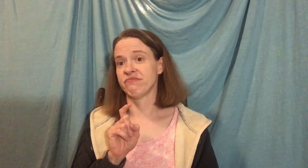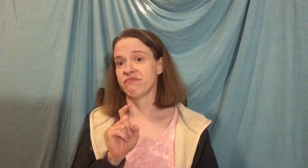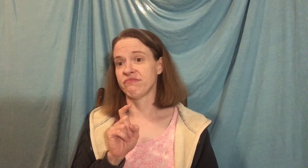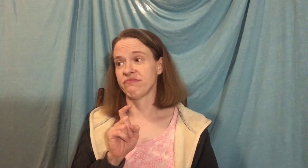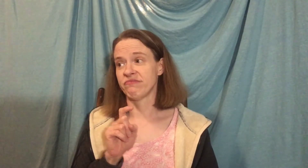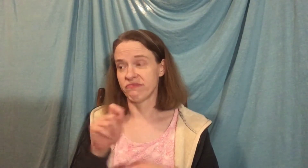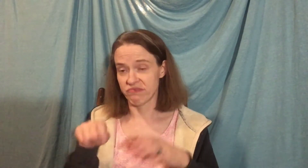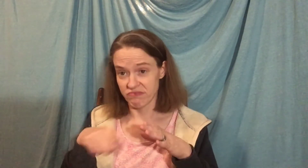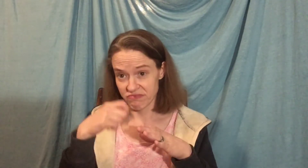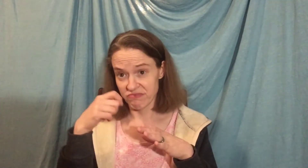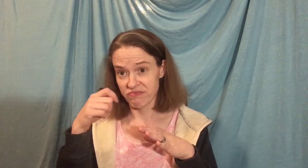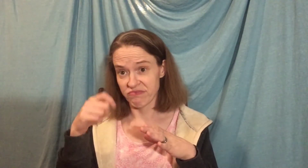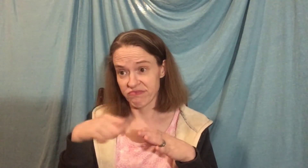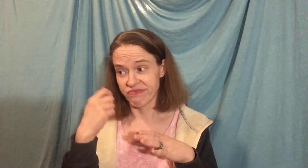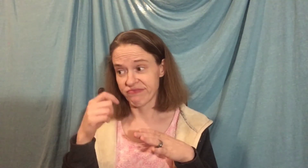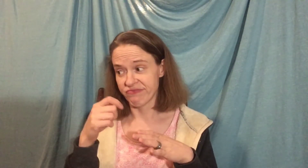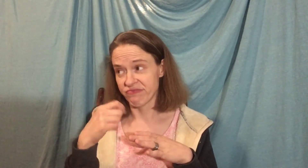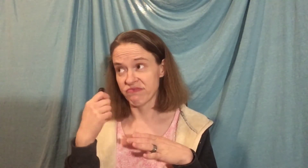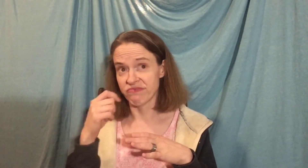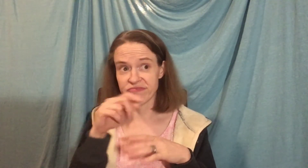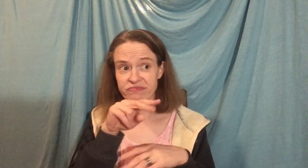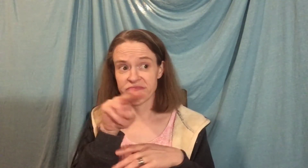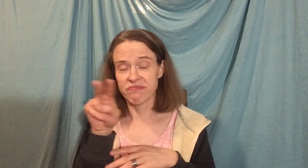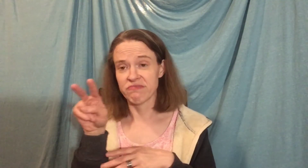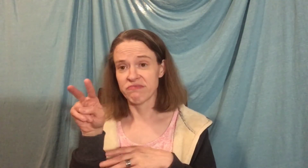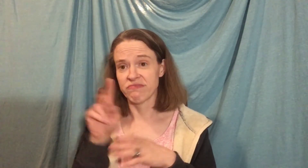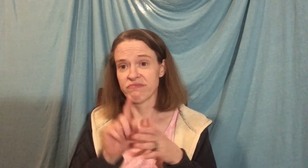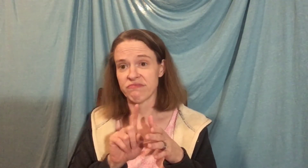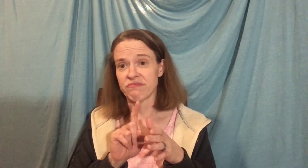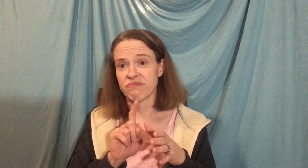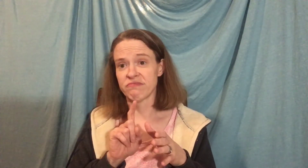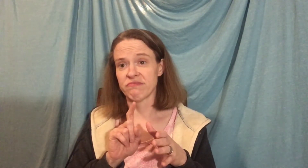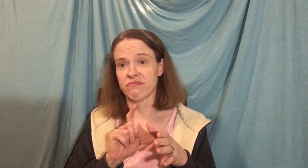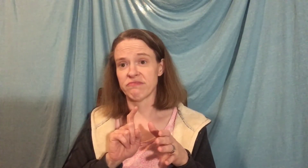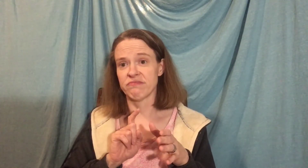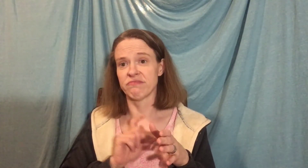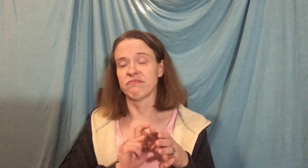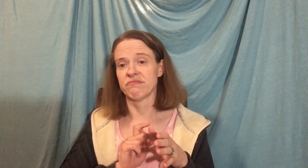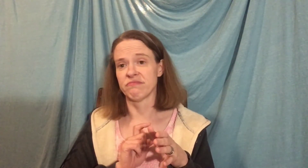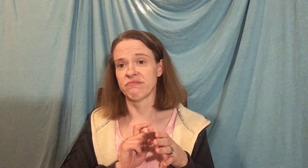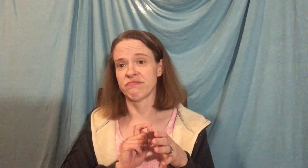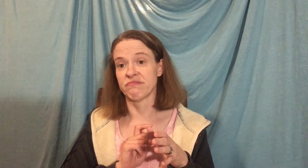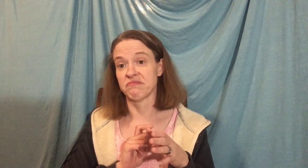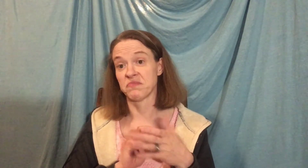So they withdraw, eat their meal in isolation.